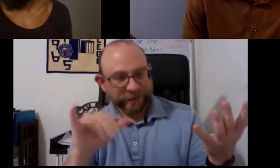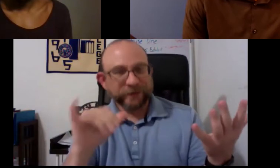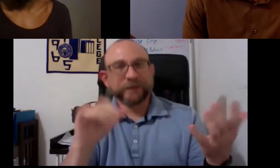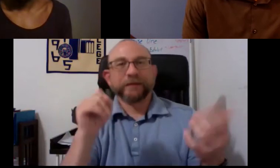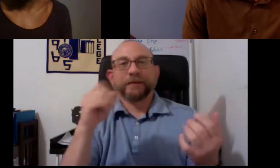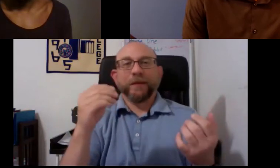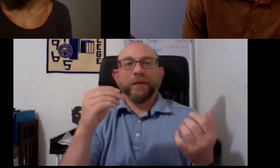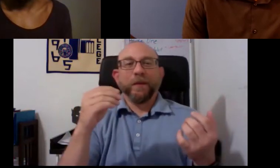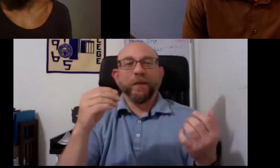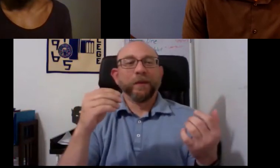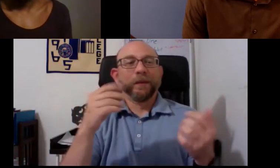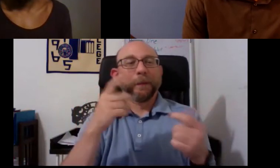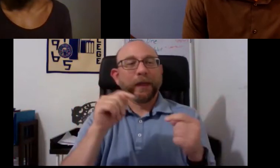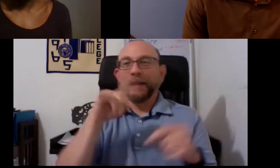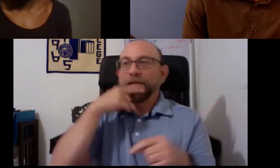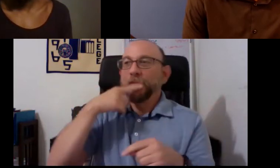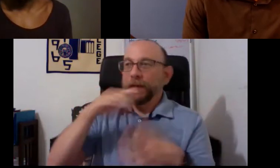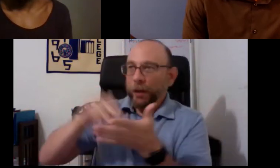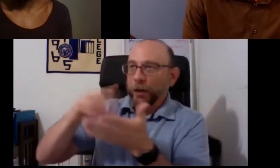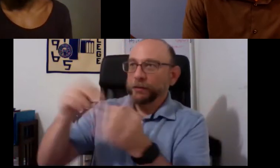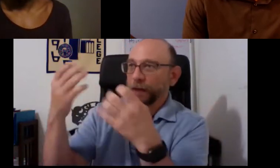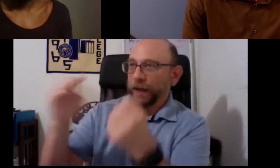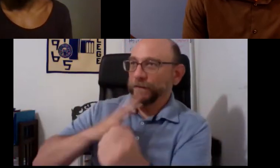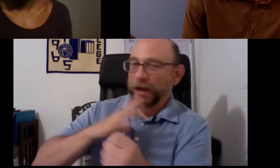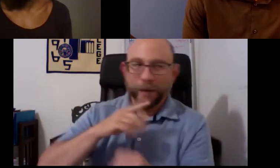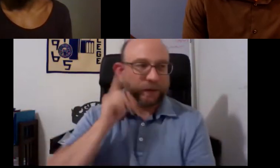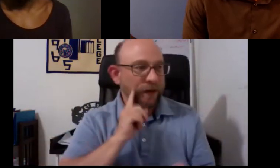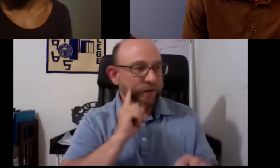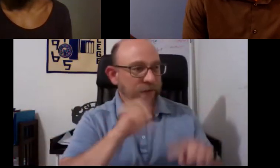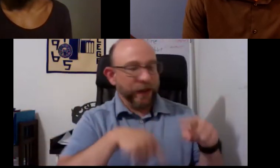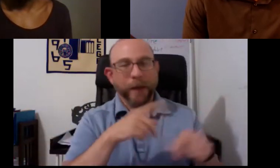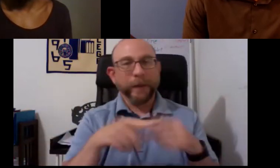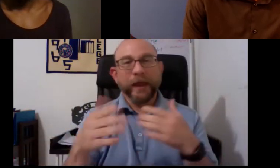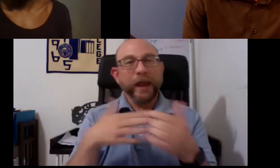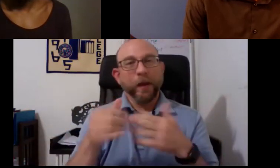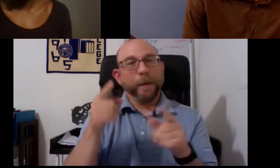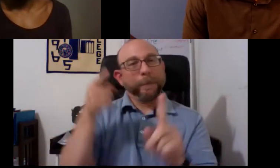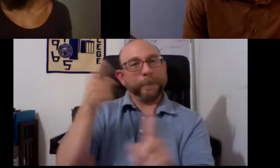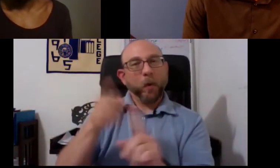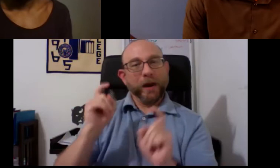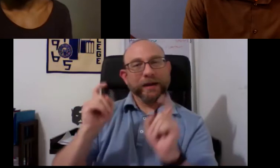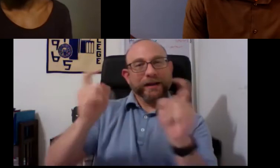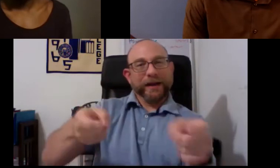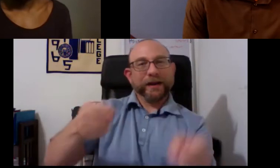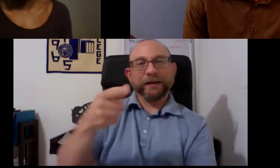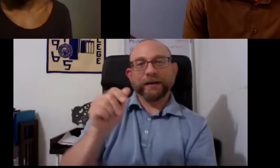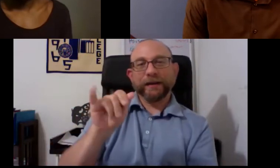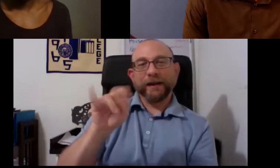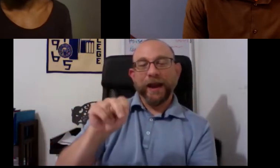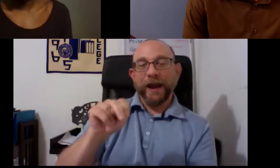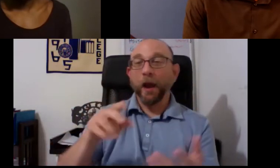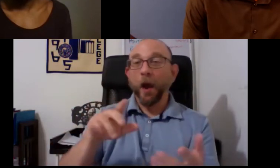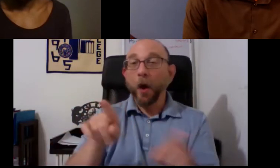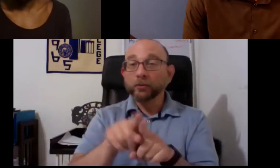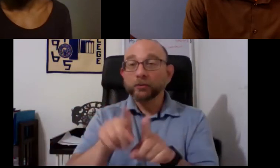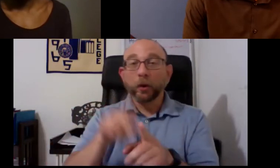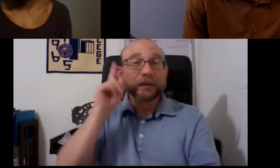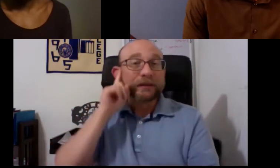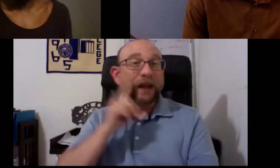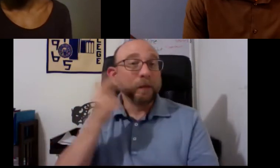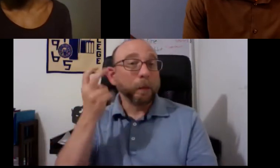at one time the world basically banned teaching sign language to young children and babies, and they would